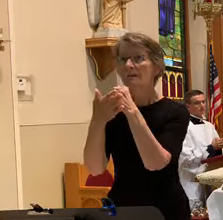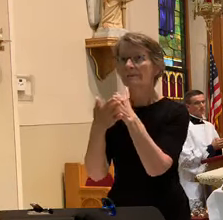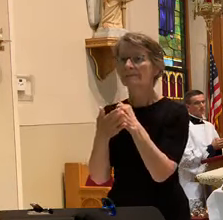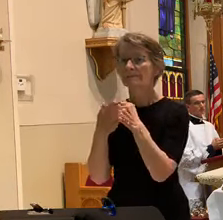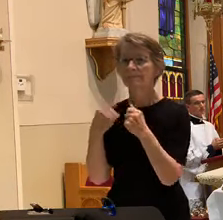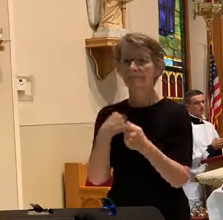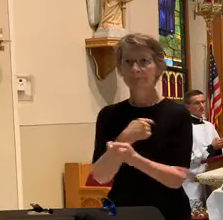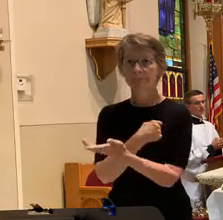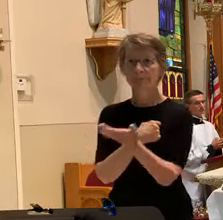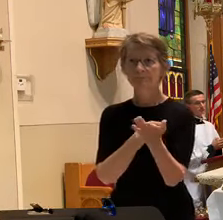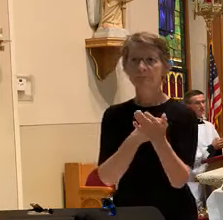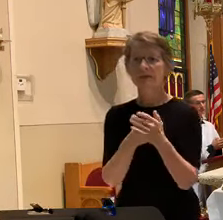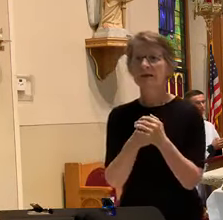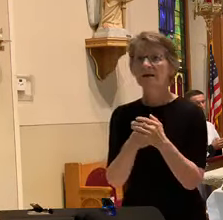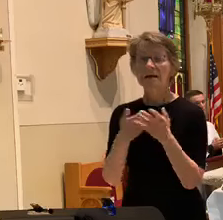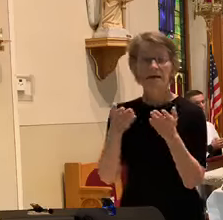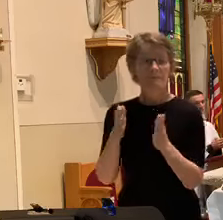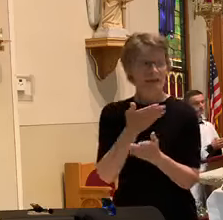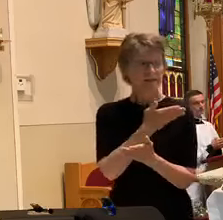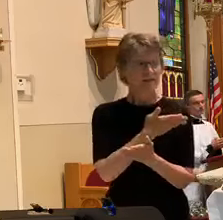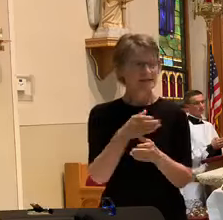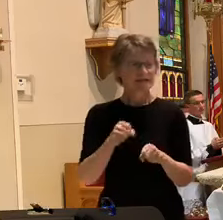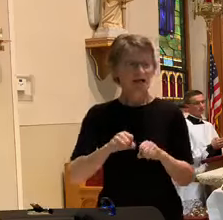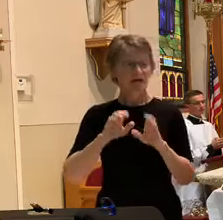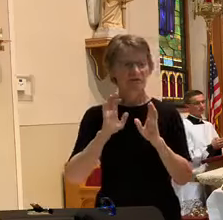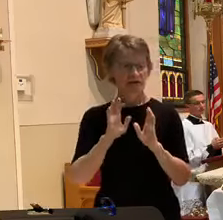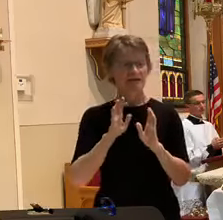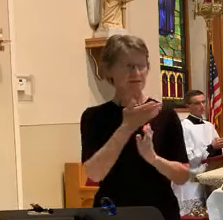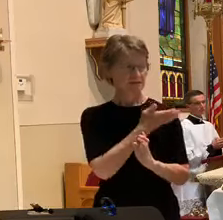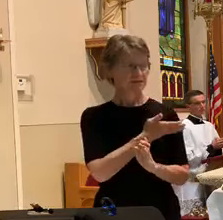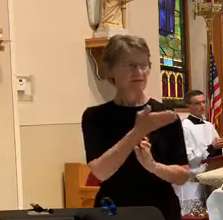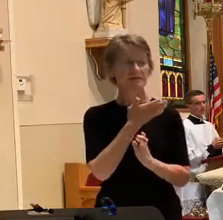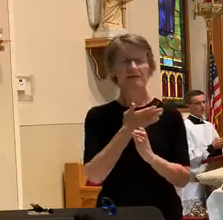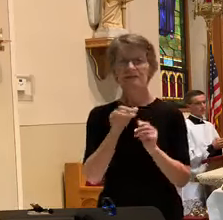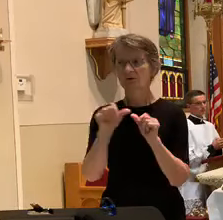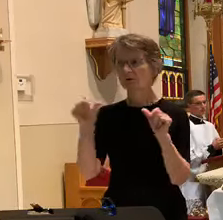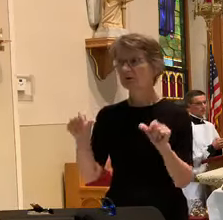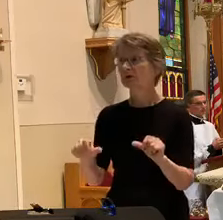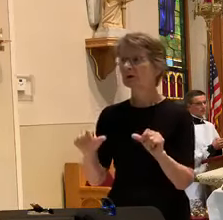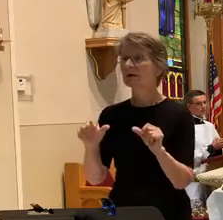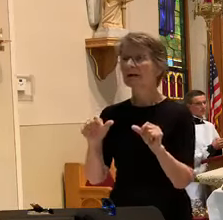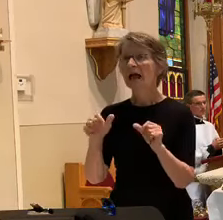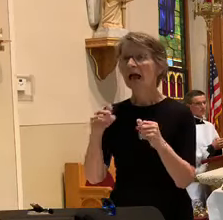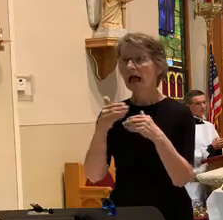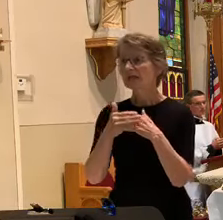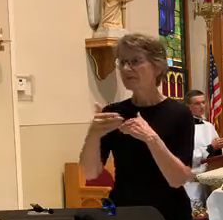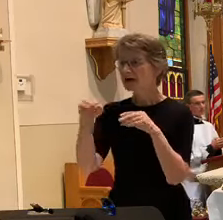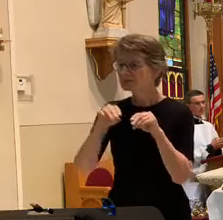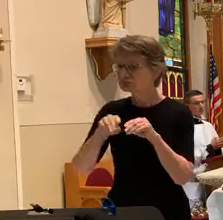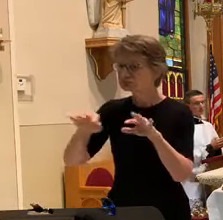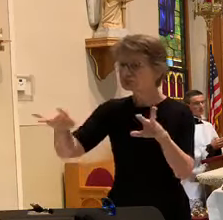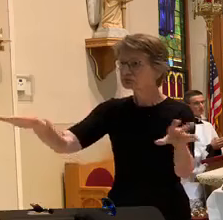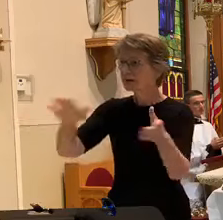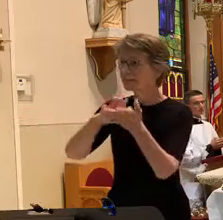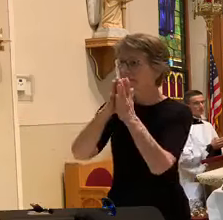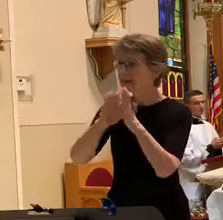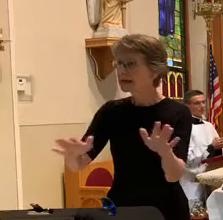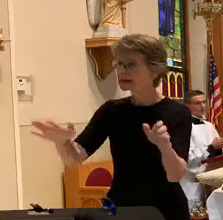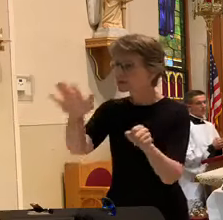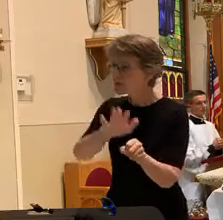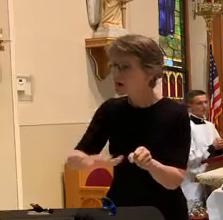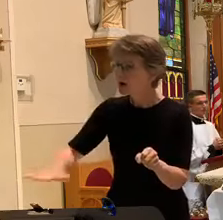help. And may this sacrifice of our reconciliation, we pray, O Lord, advance the peace and